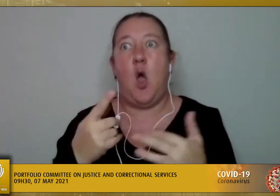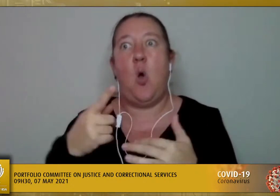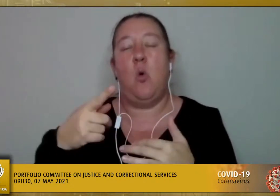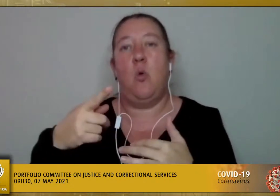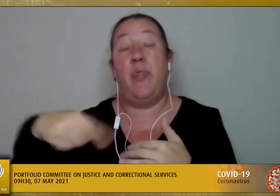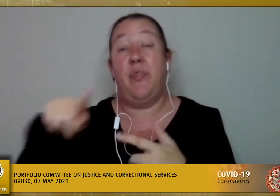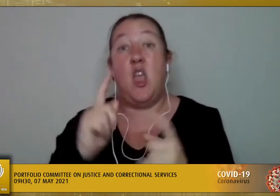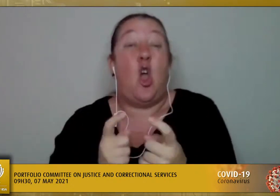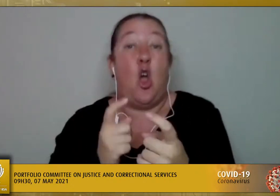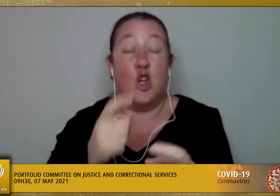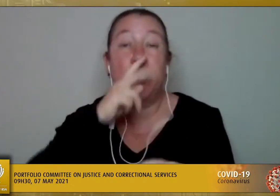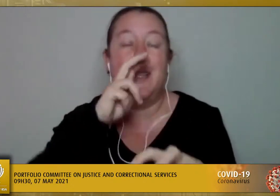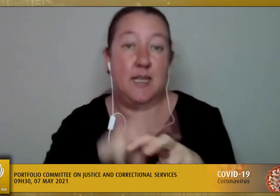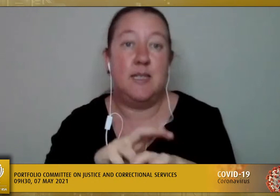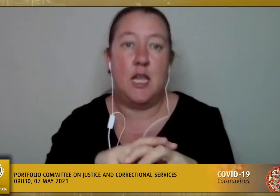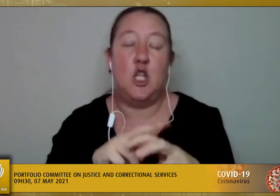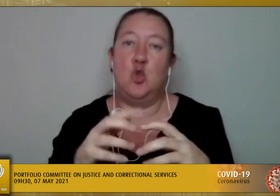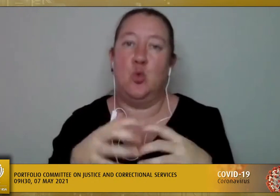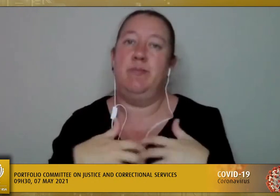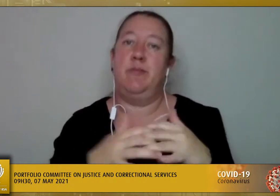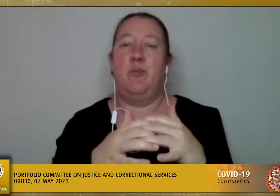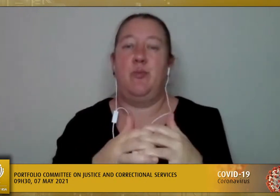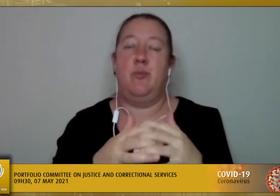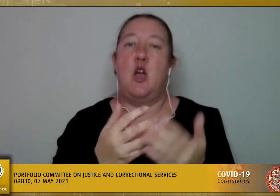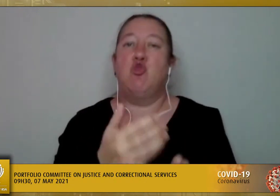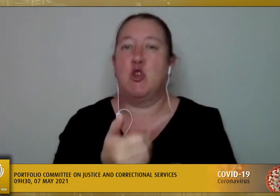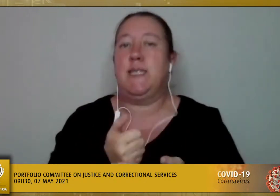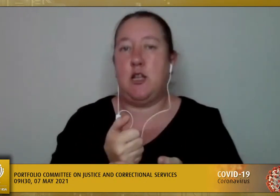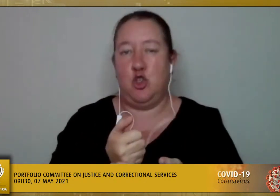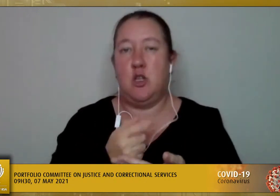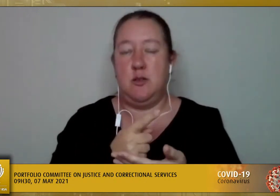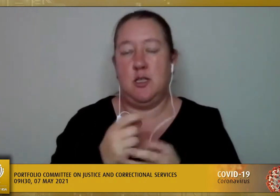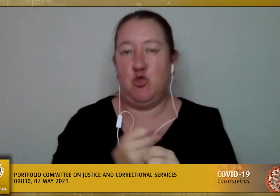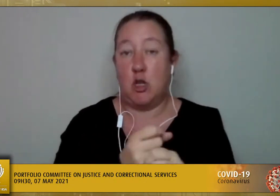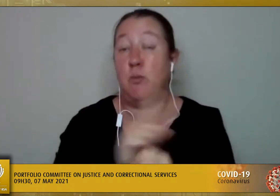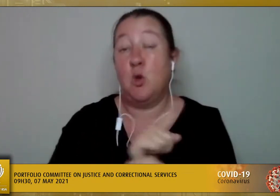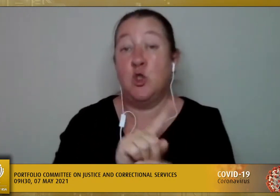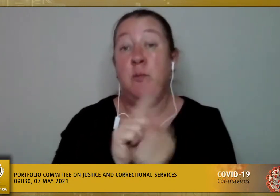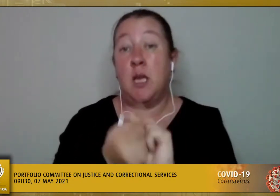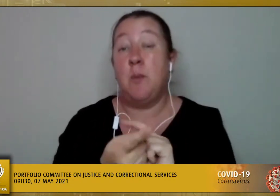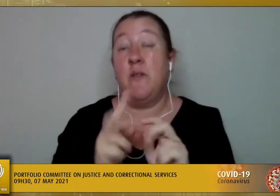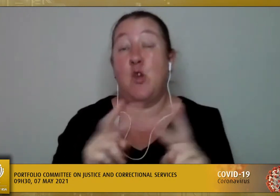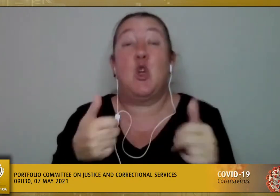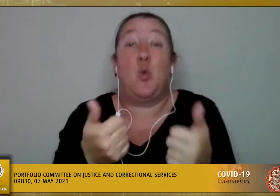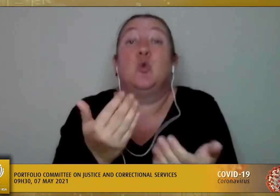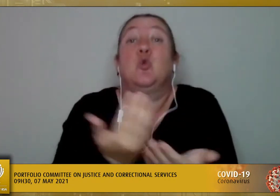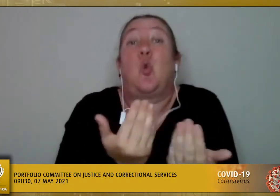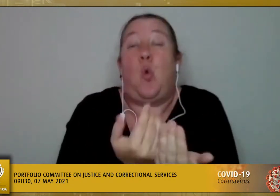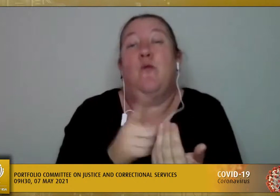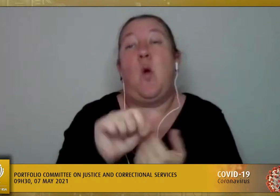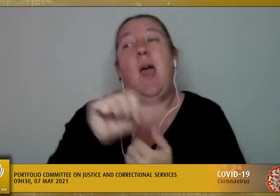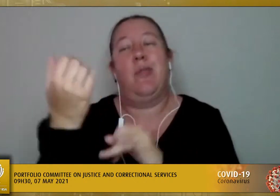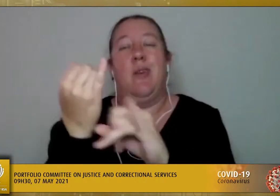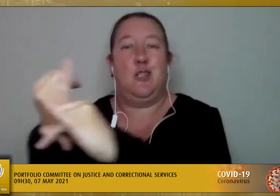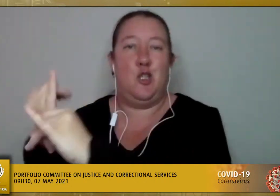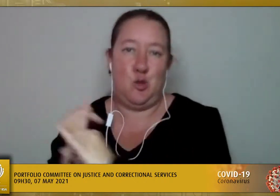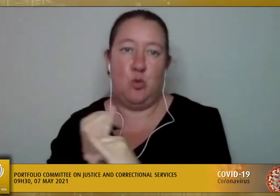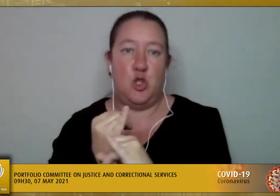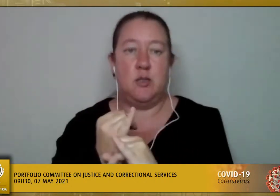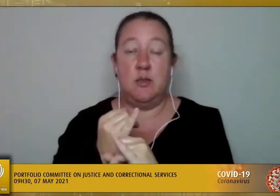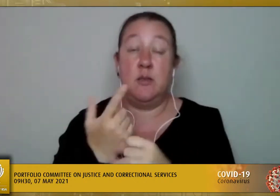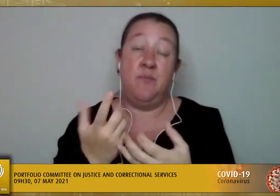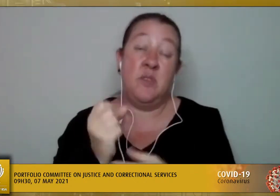need to put up a retention strategy because you've become a very good school for other institutions um and and